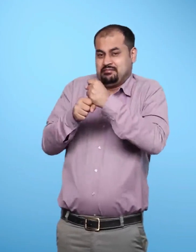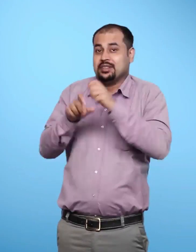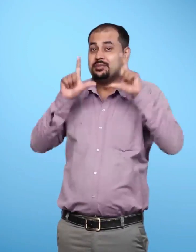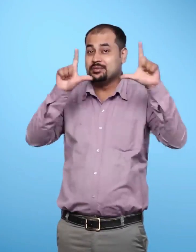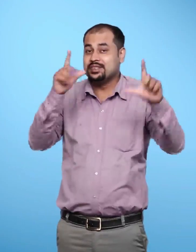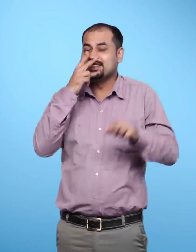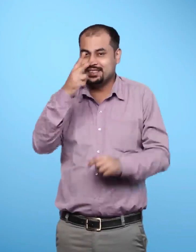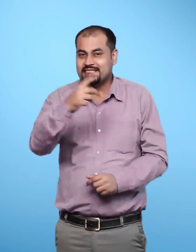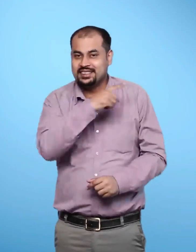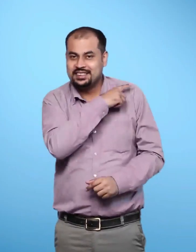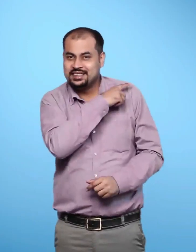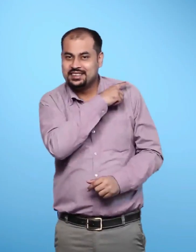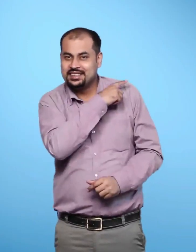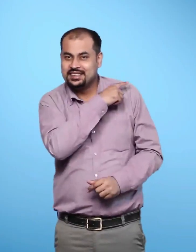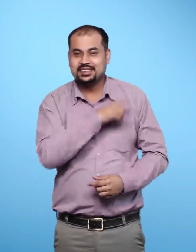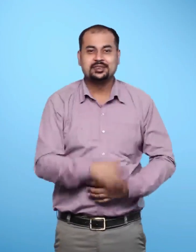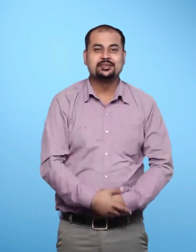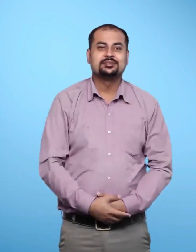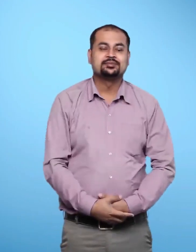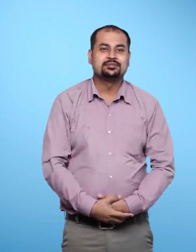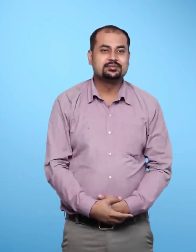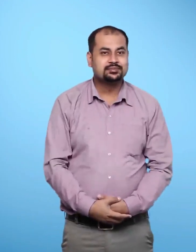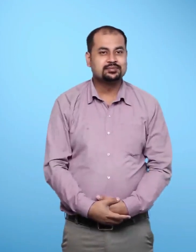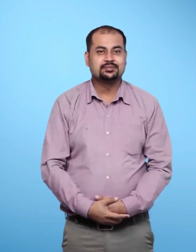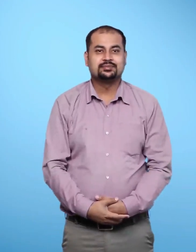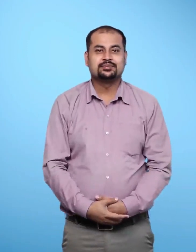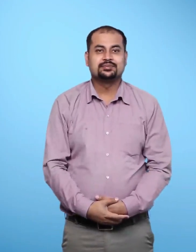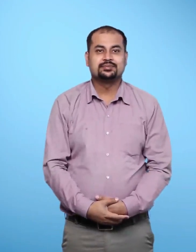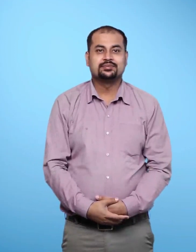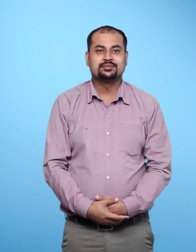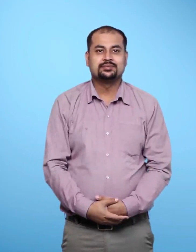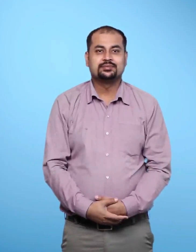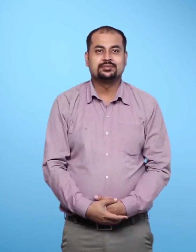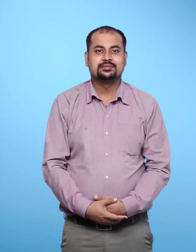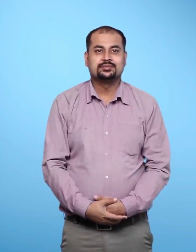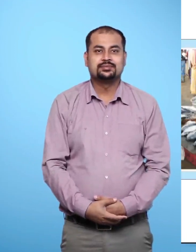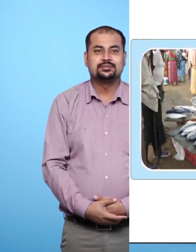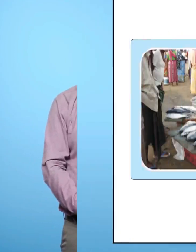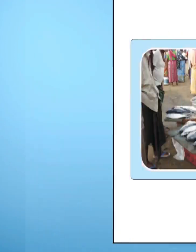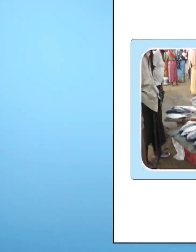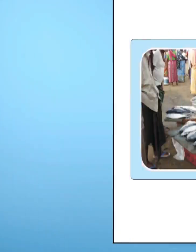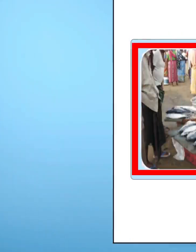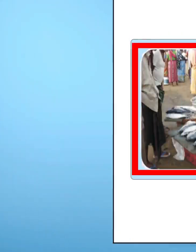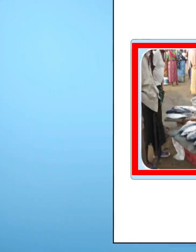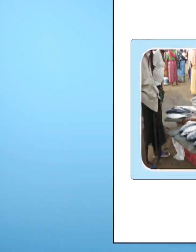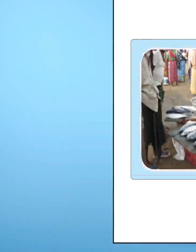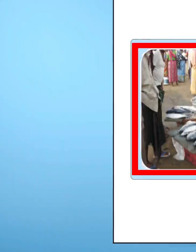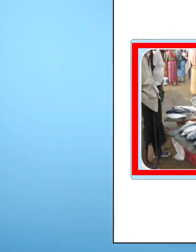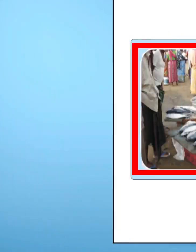And on the top of the page towards the left, we have a general scene of the fish market where a fisherwoman is